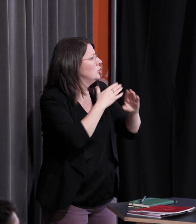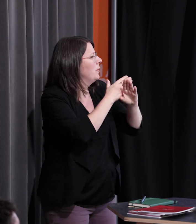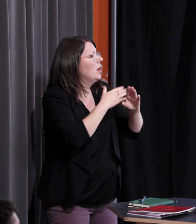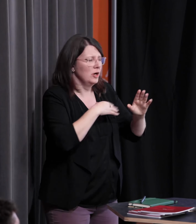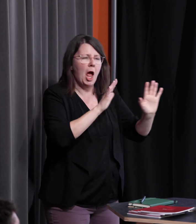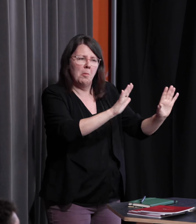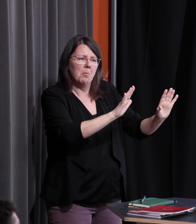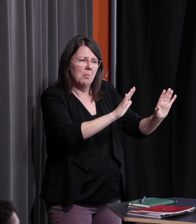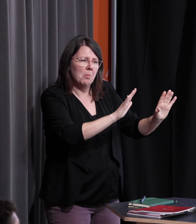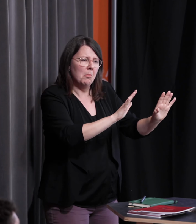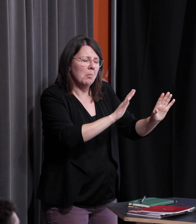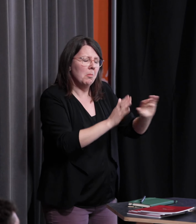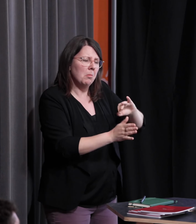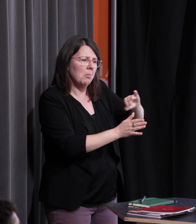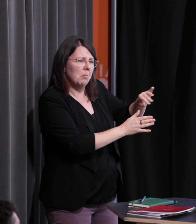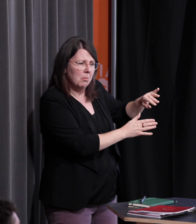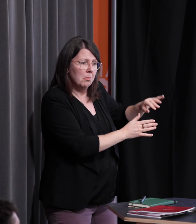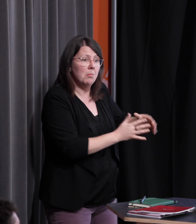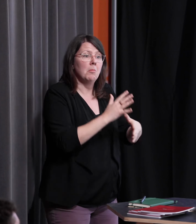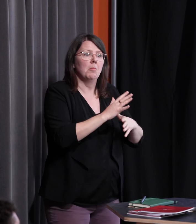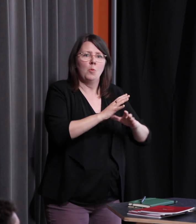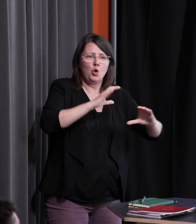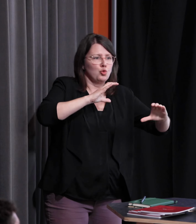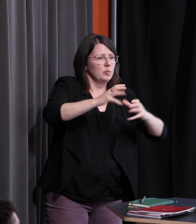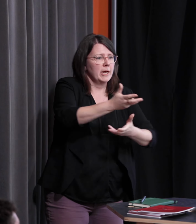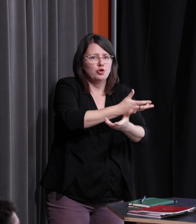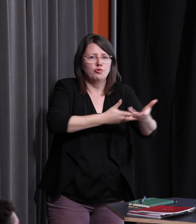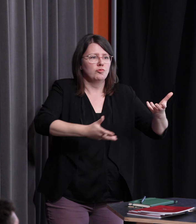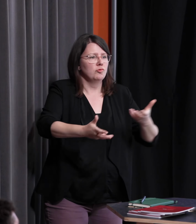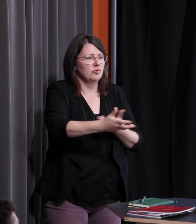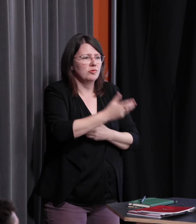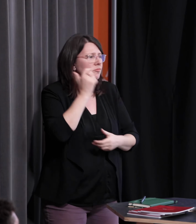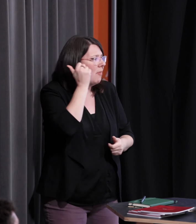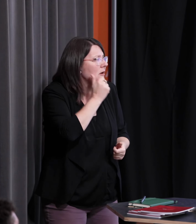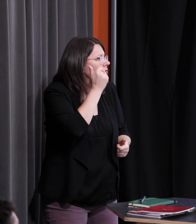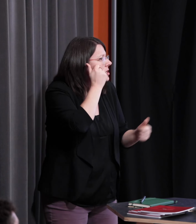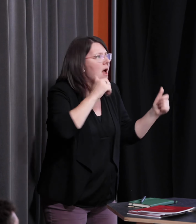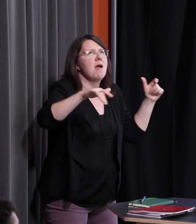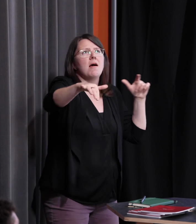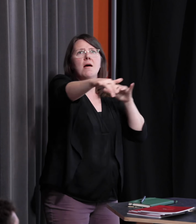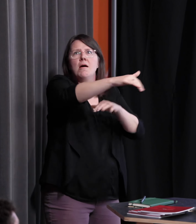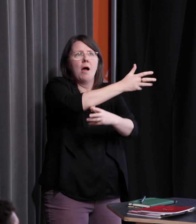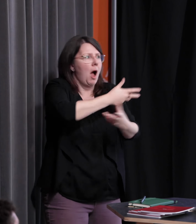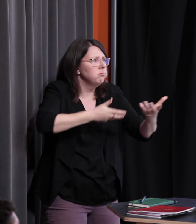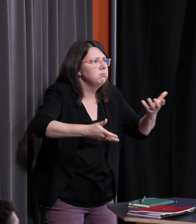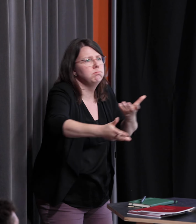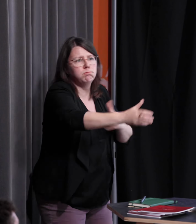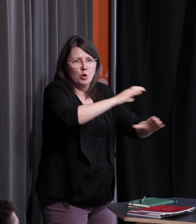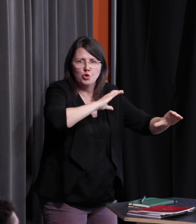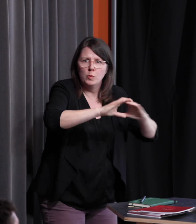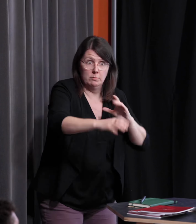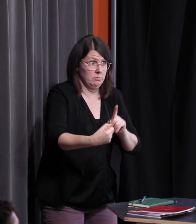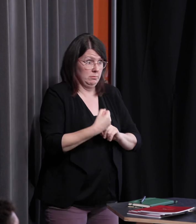get connected to the sense of that communication is happening all the time and how that impacts us and how that impacts other